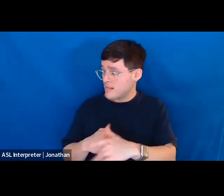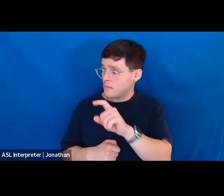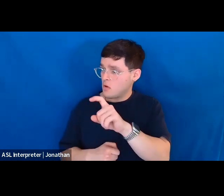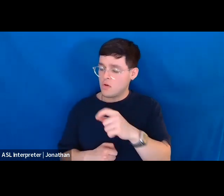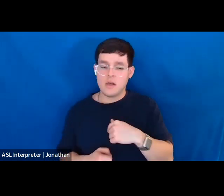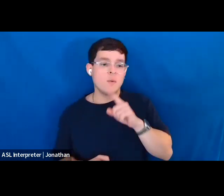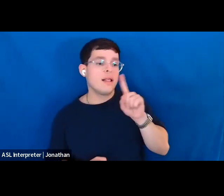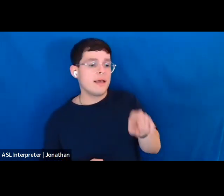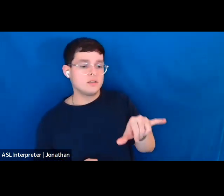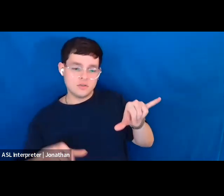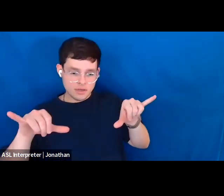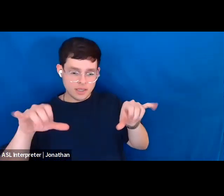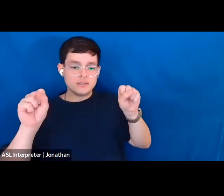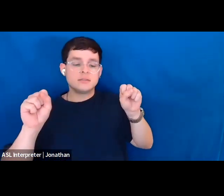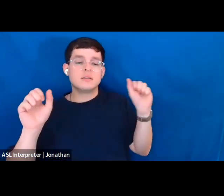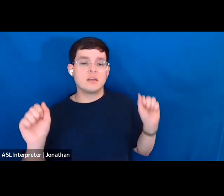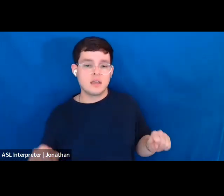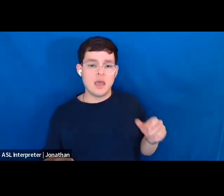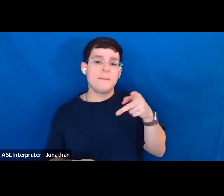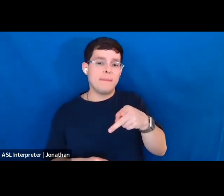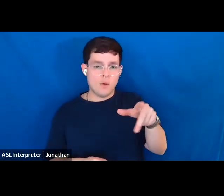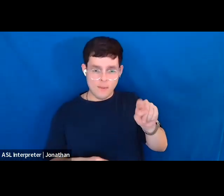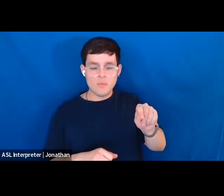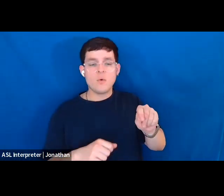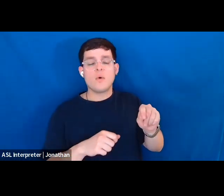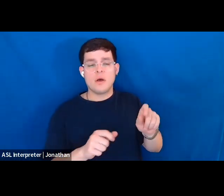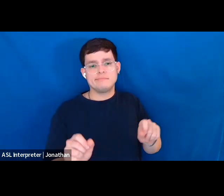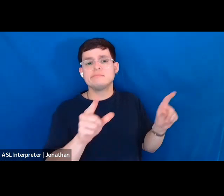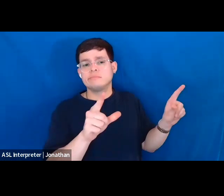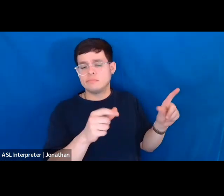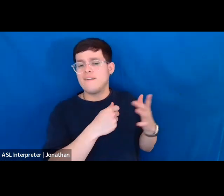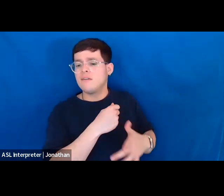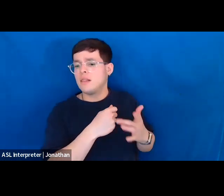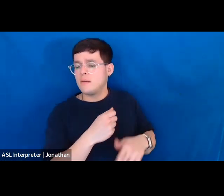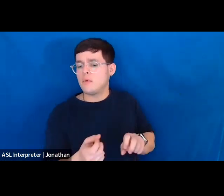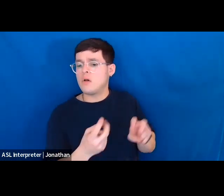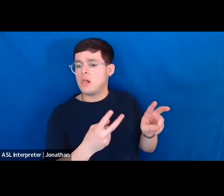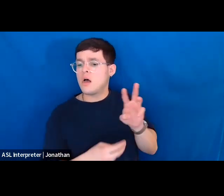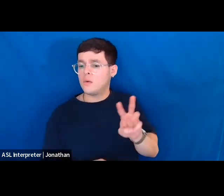answer yes, we can make the PowerPoint available on our website.